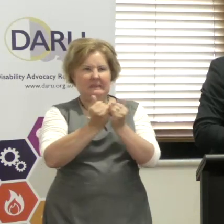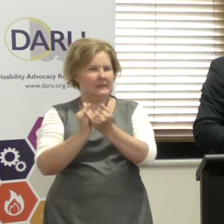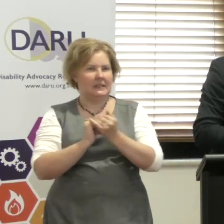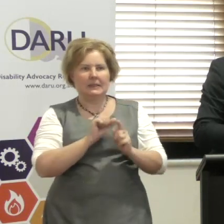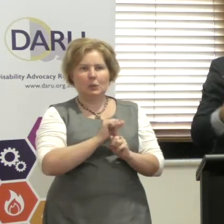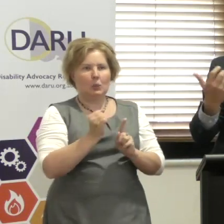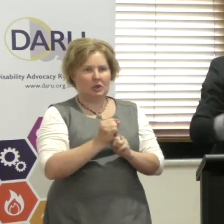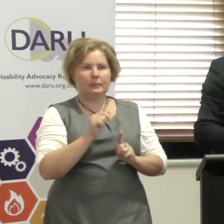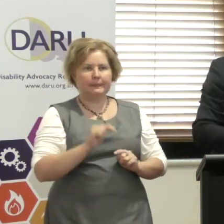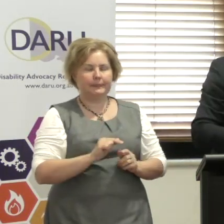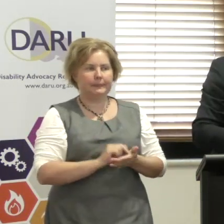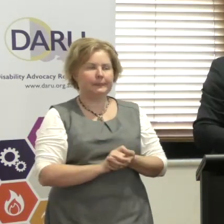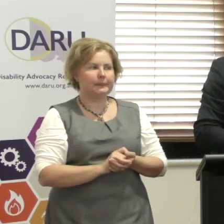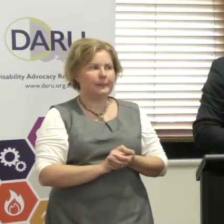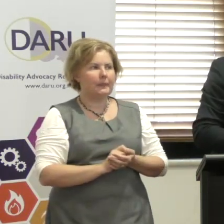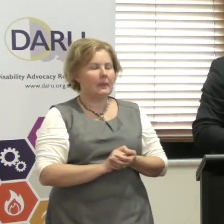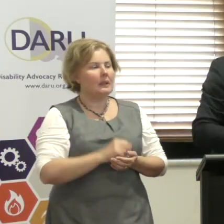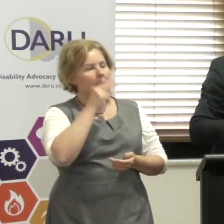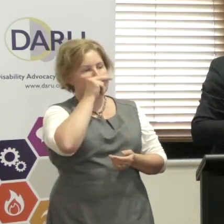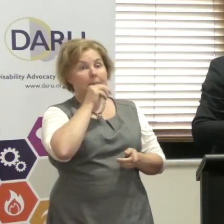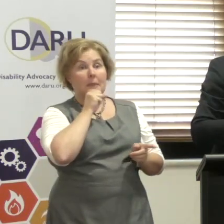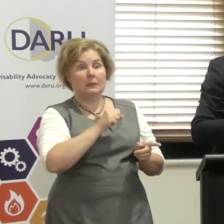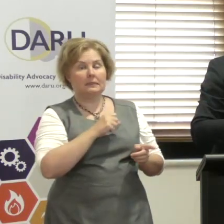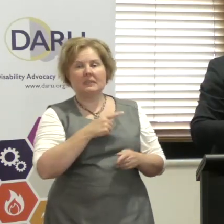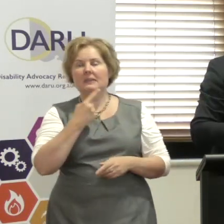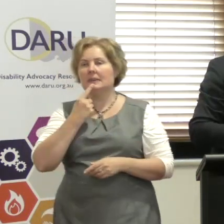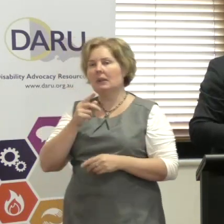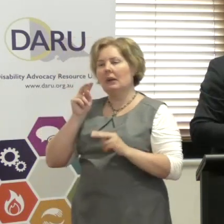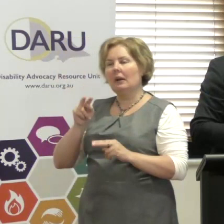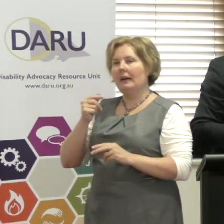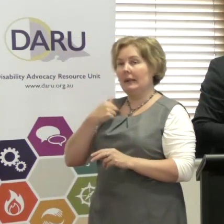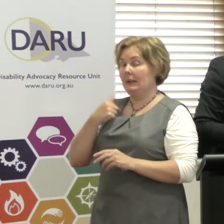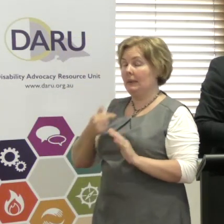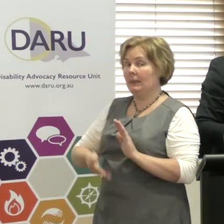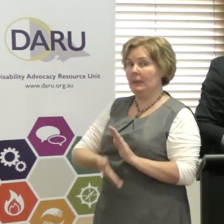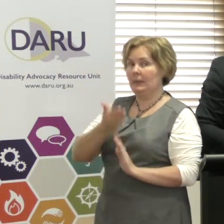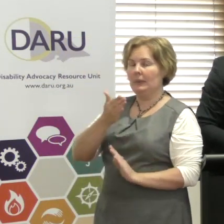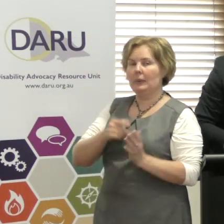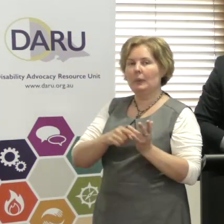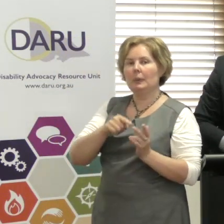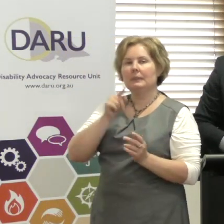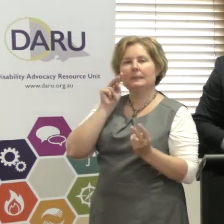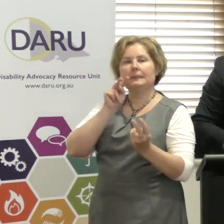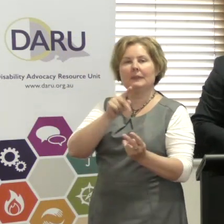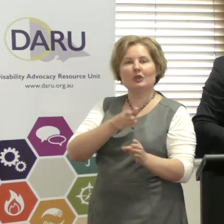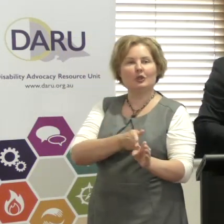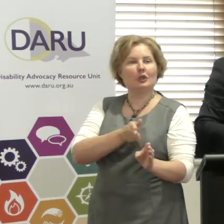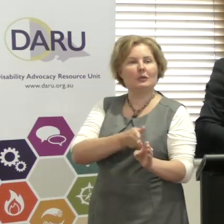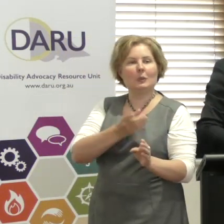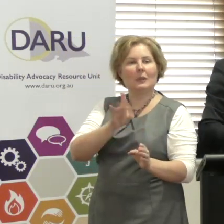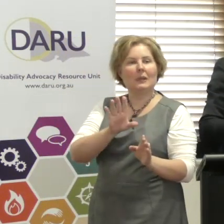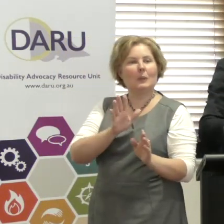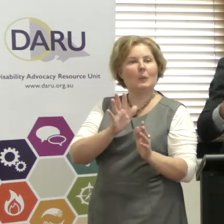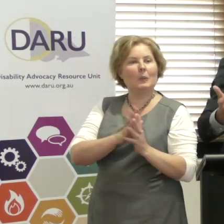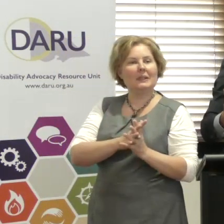And one of the young man, he said, look, I go to the psychologist once a week,